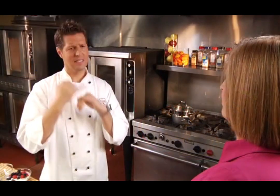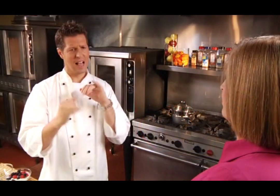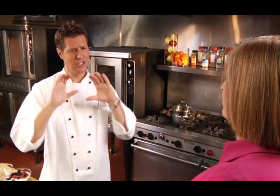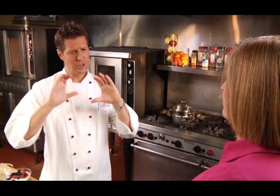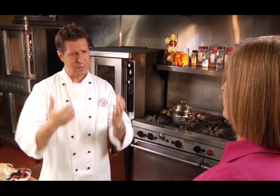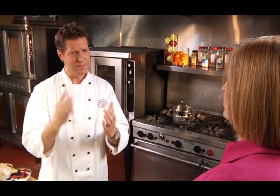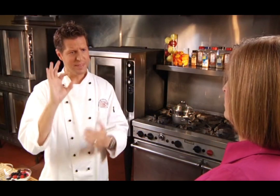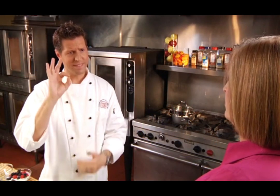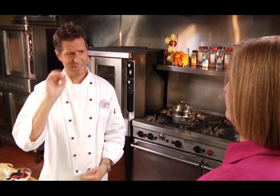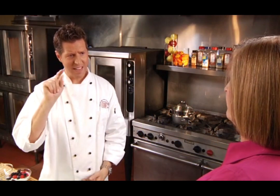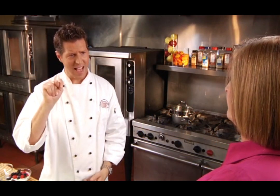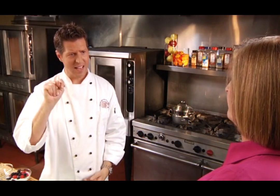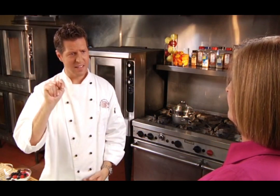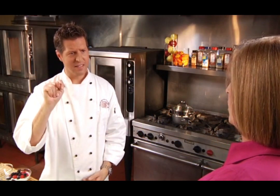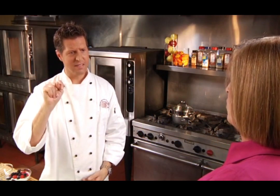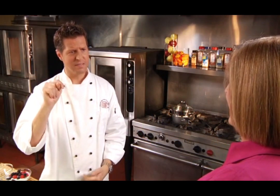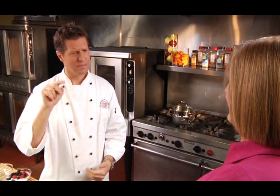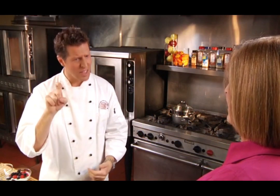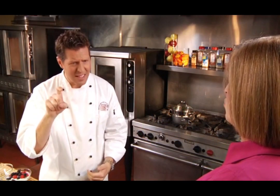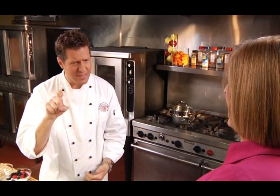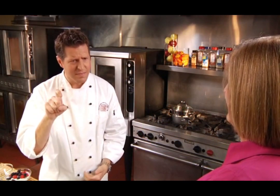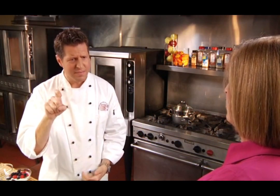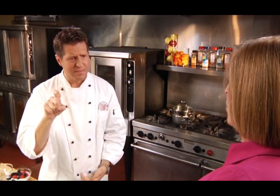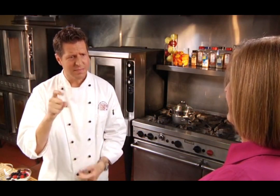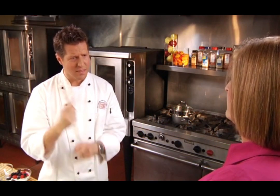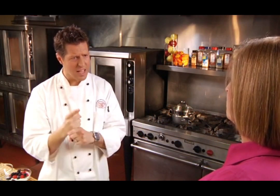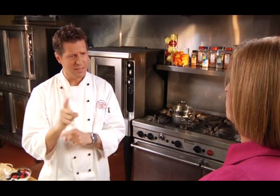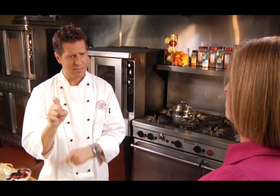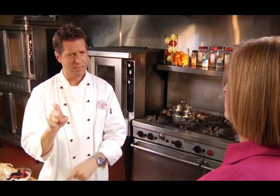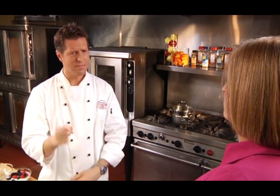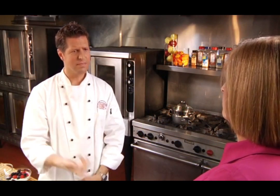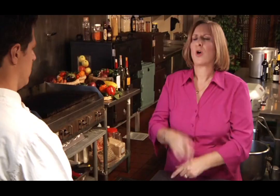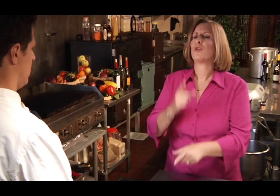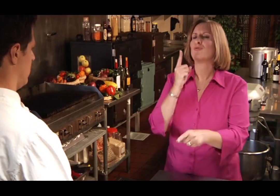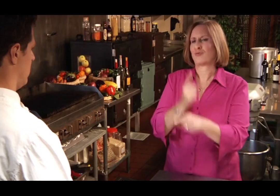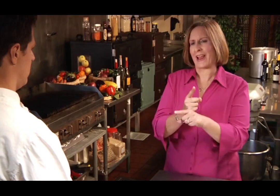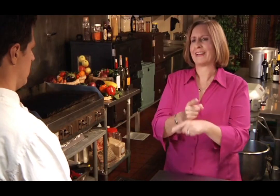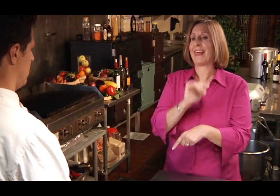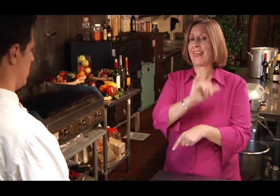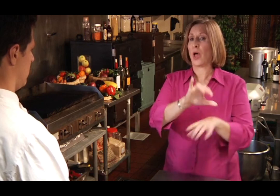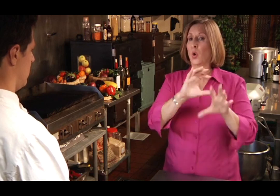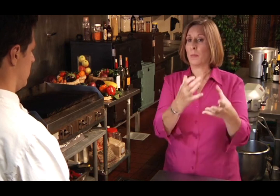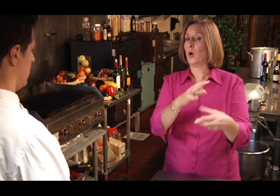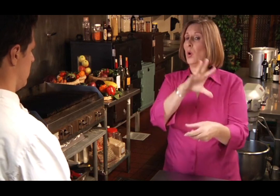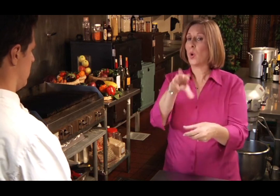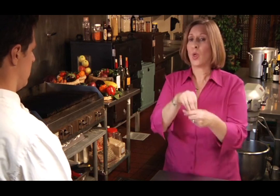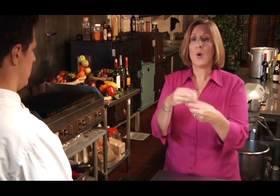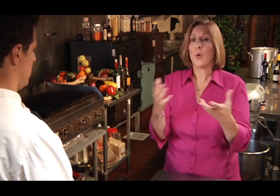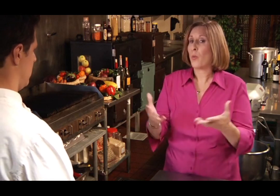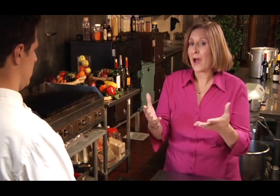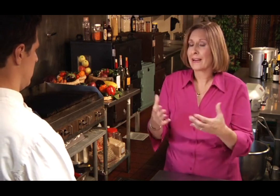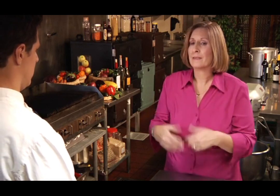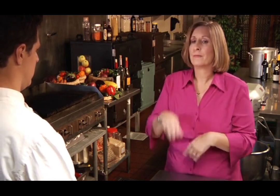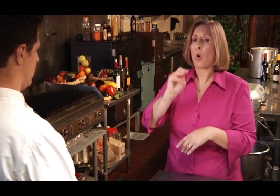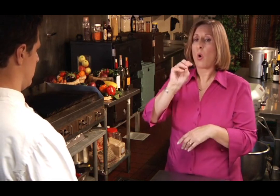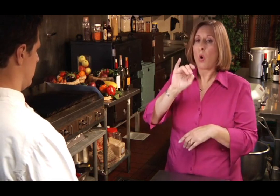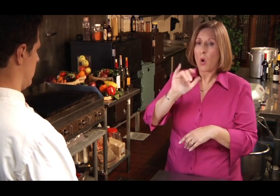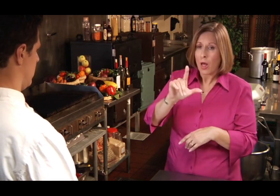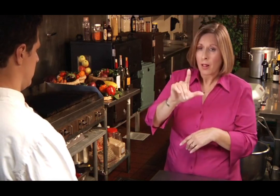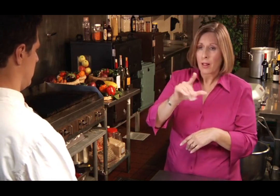The last group is fats, is that right? That's right. That group includes oils and